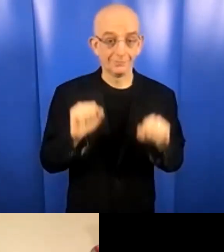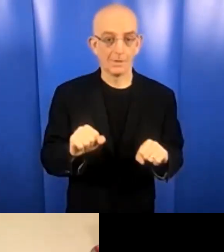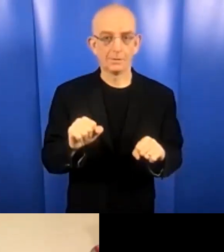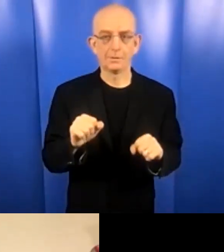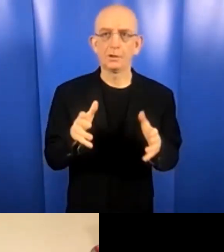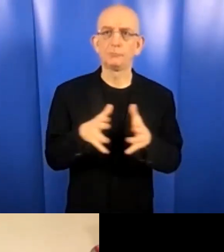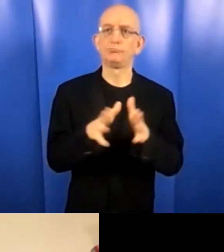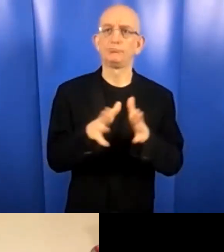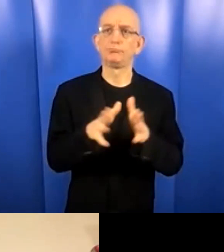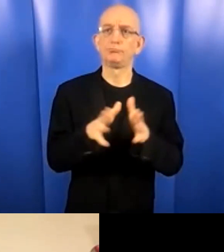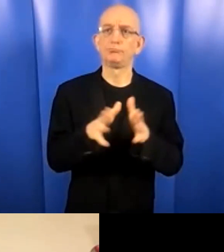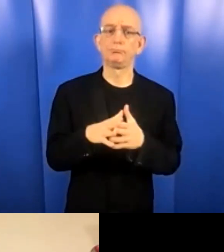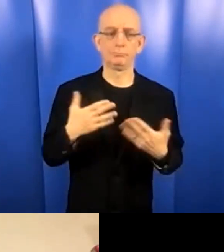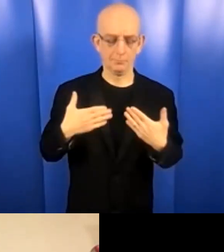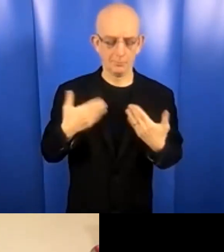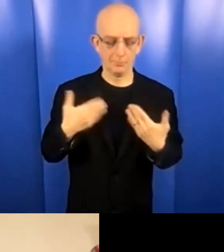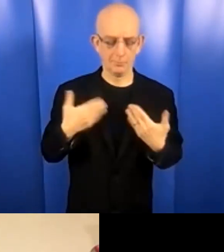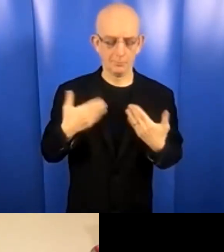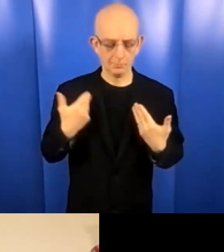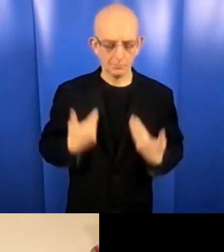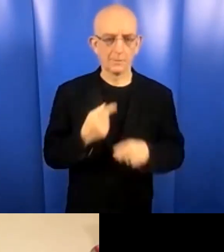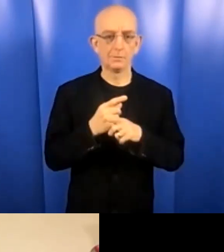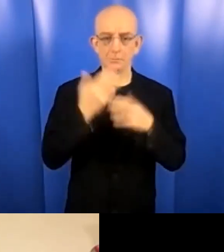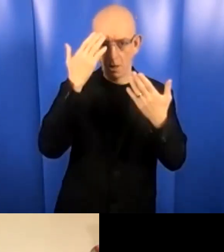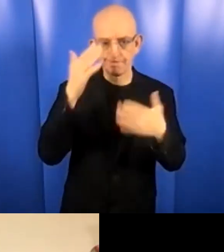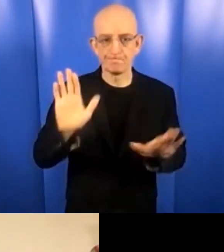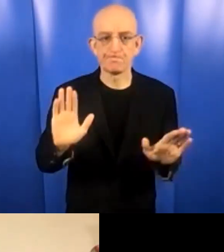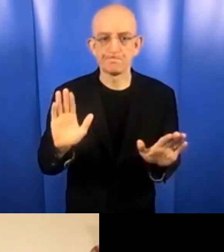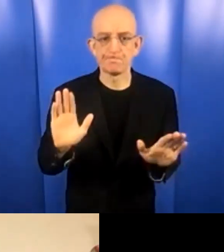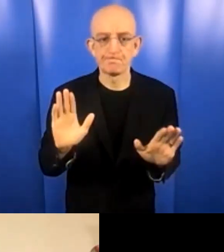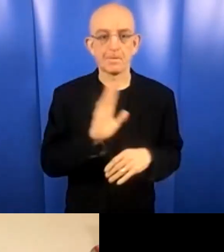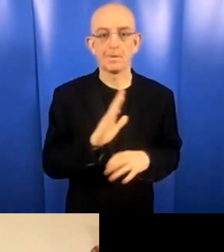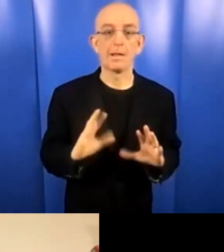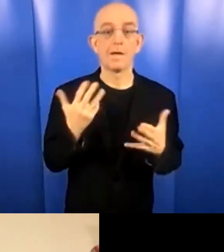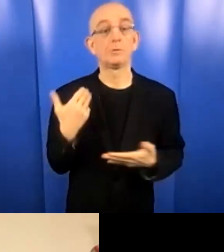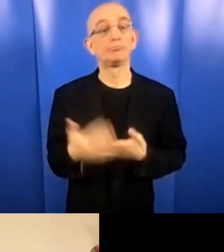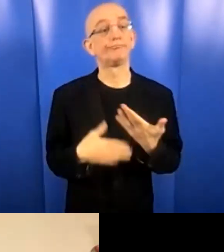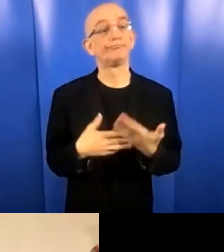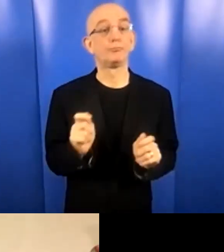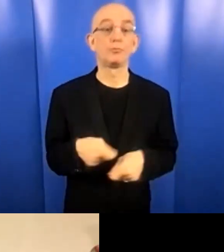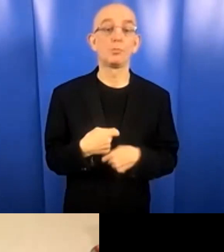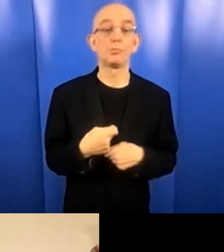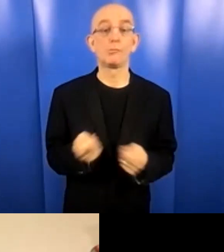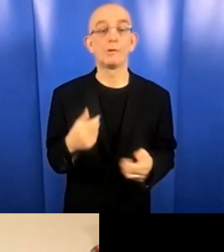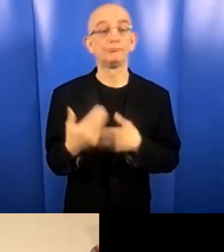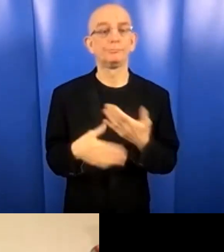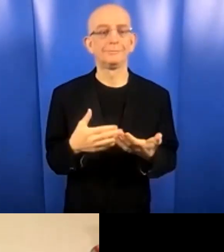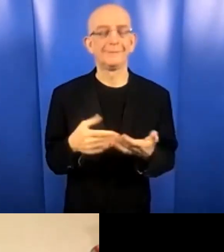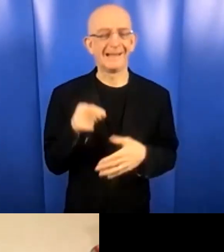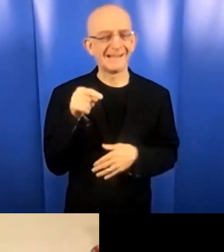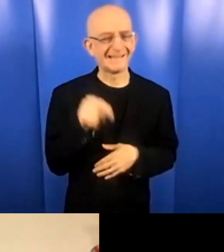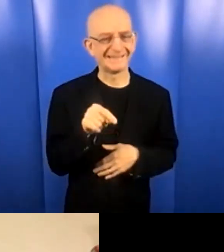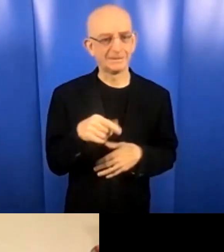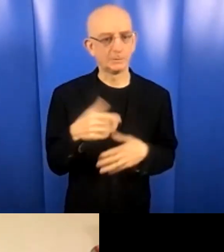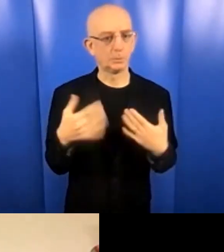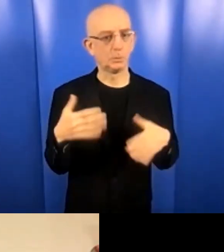do not know what does that mean in their lives. So this is one of the challenges at the individual level, but at the same time, we have